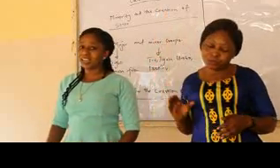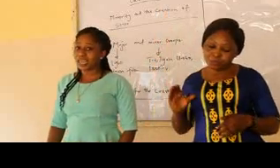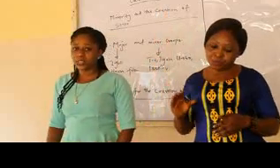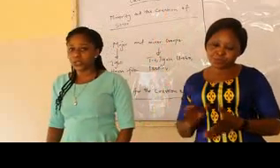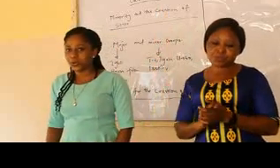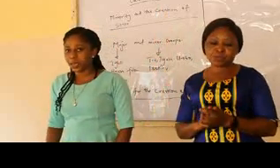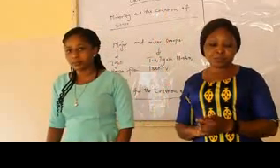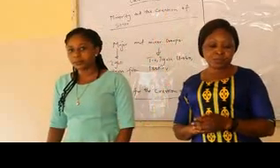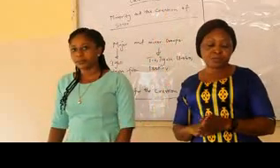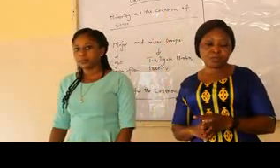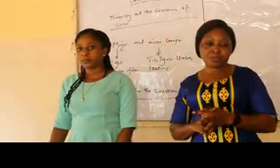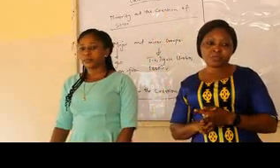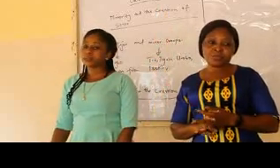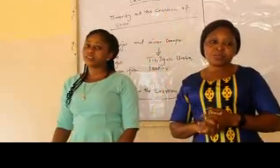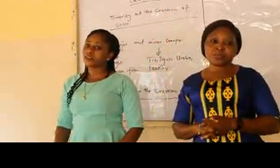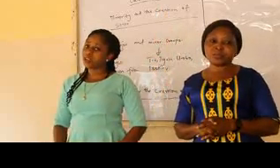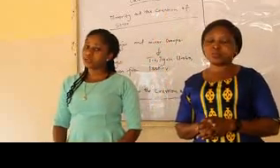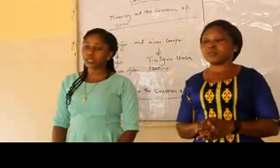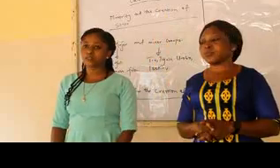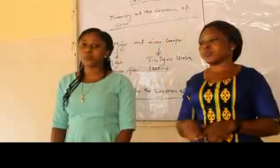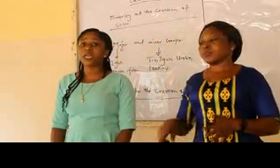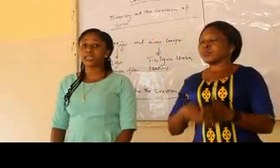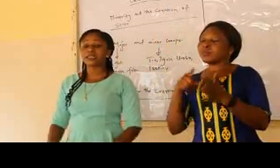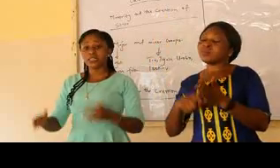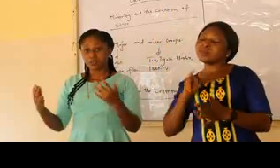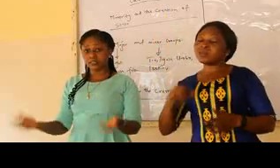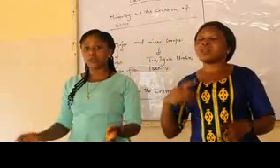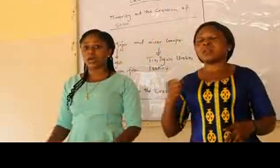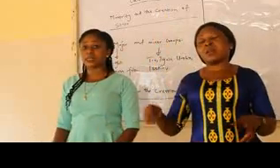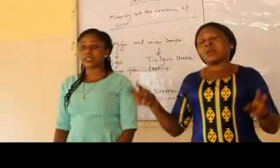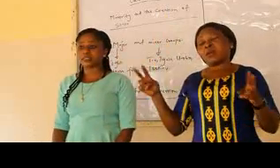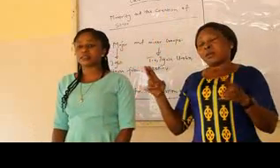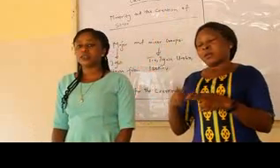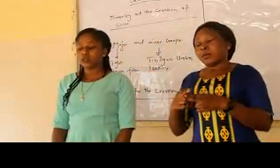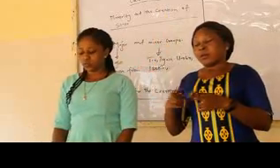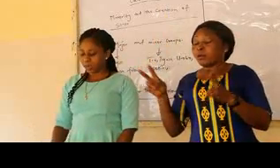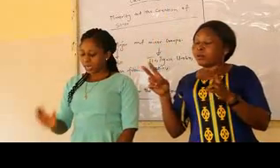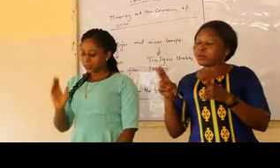in Nigeria. Now this is a very short topic and an interesting